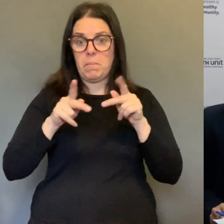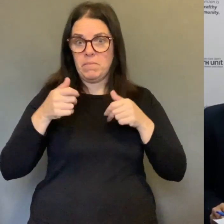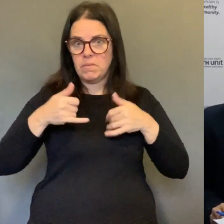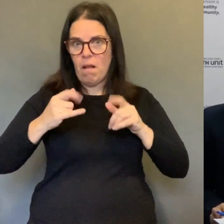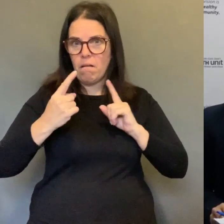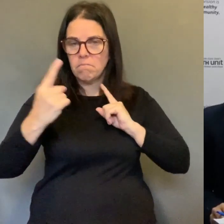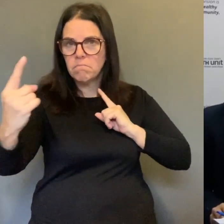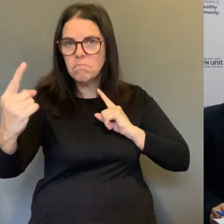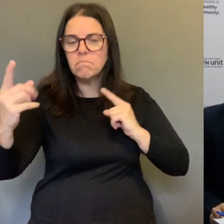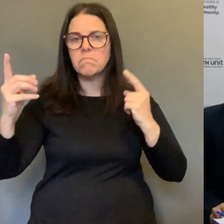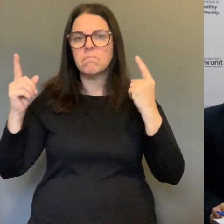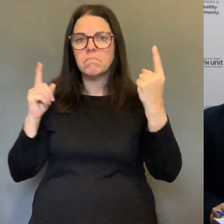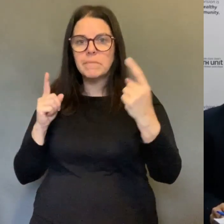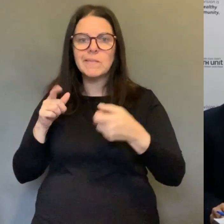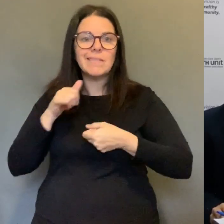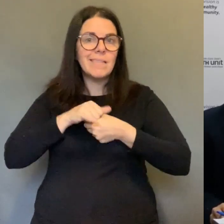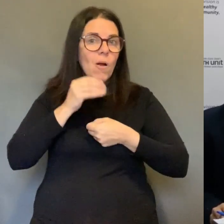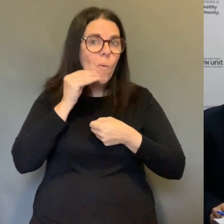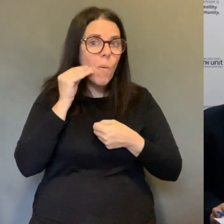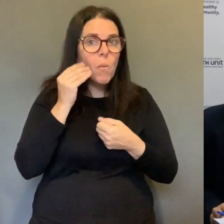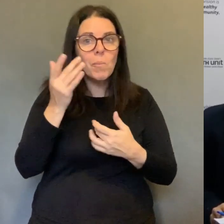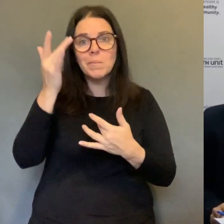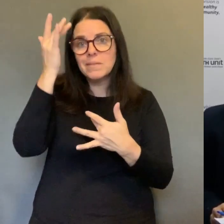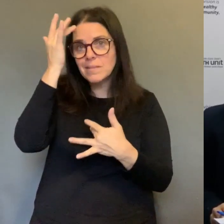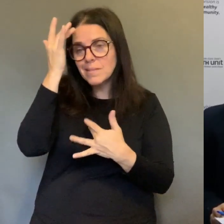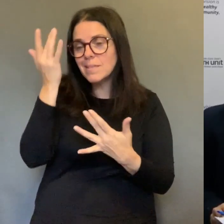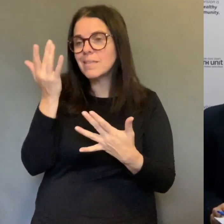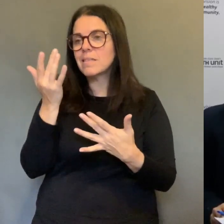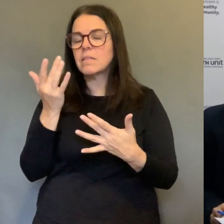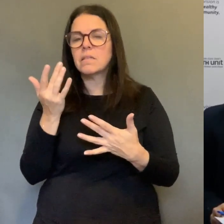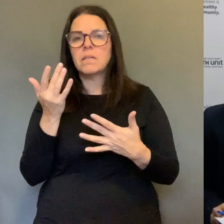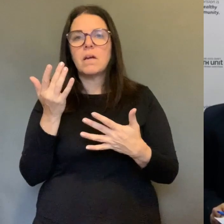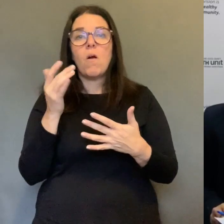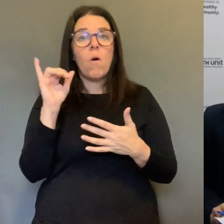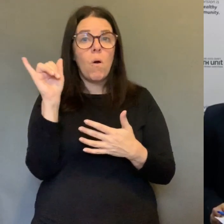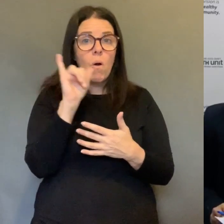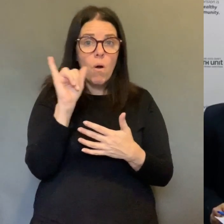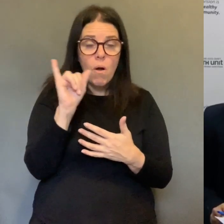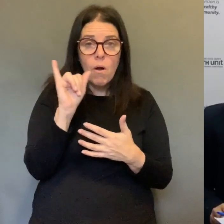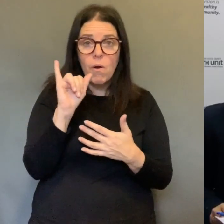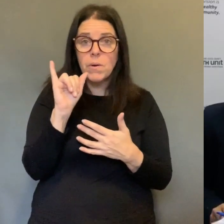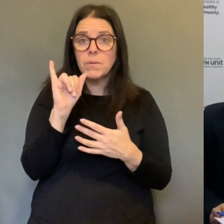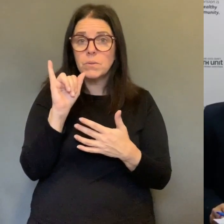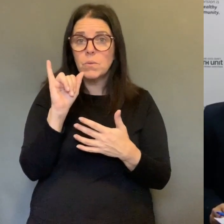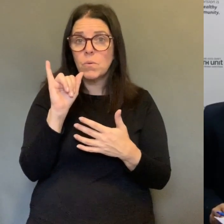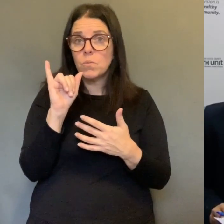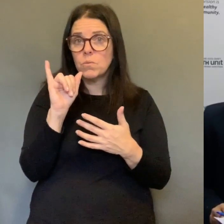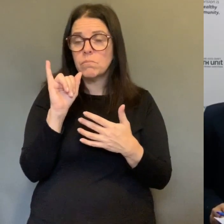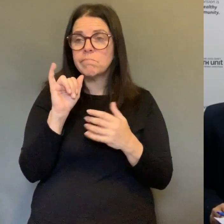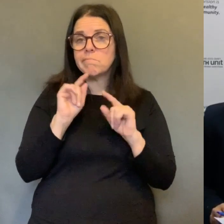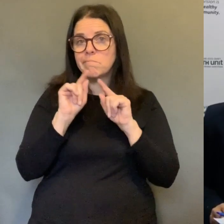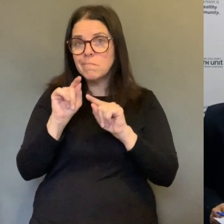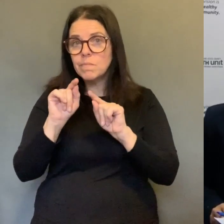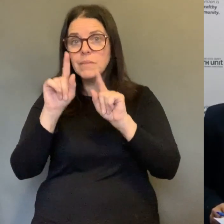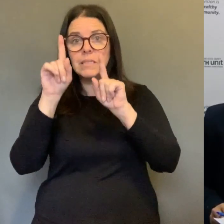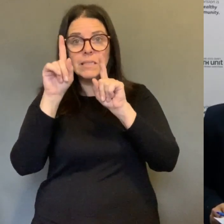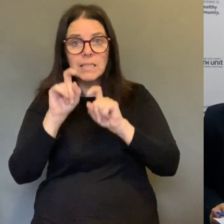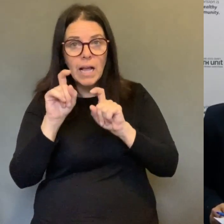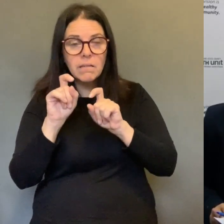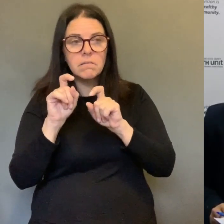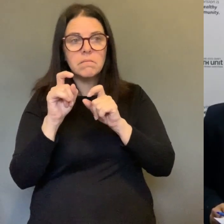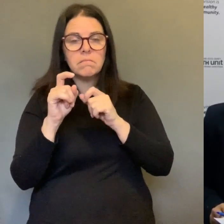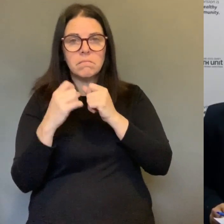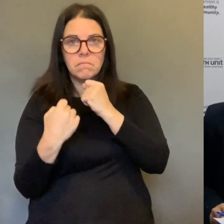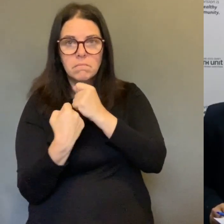happen before we get to the stage of start talking about how do we get back to normal. The world has changed in the last 2 months, and it will continue